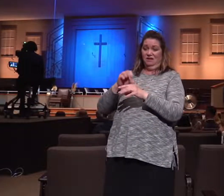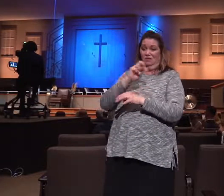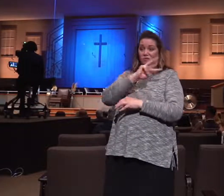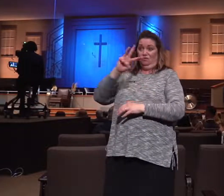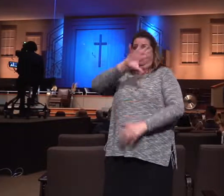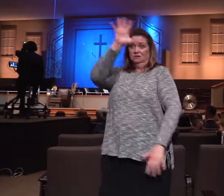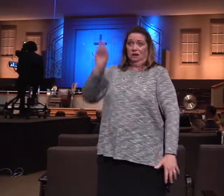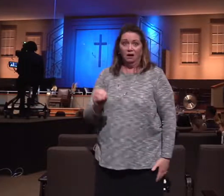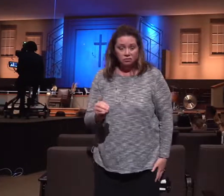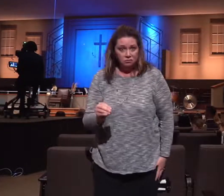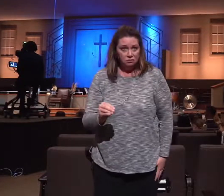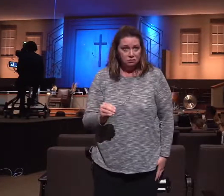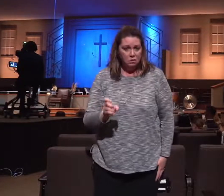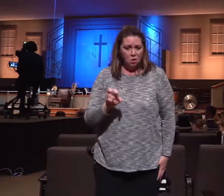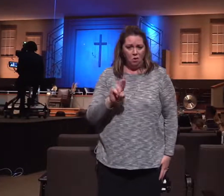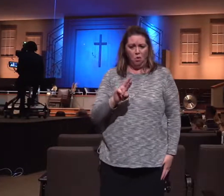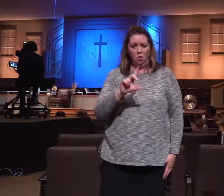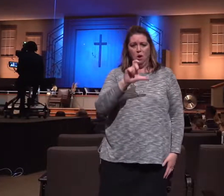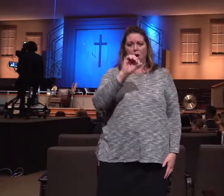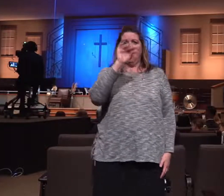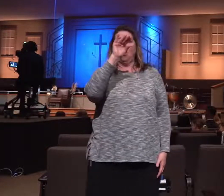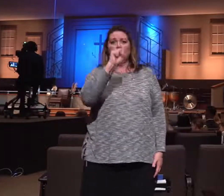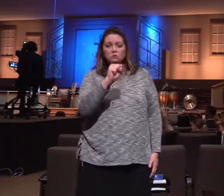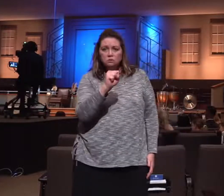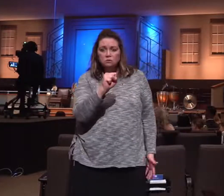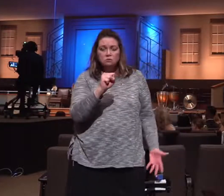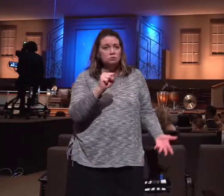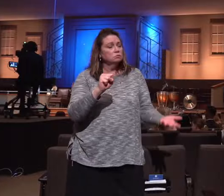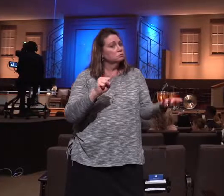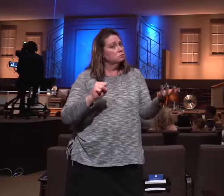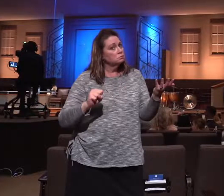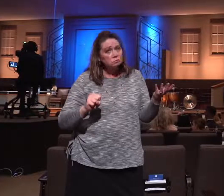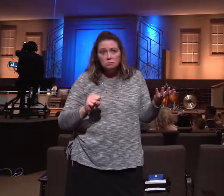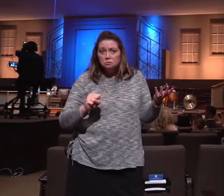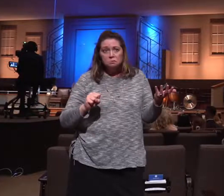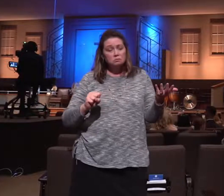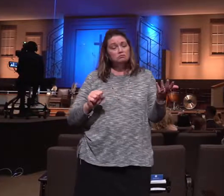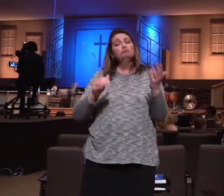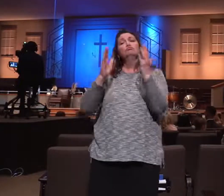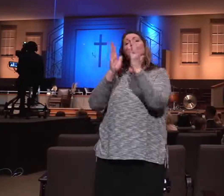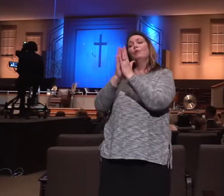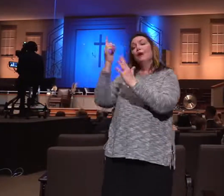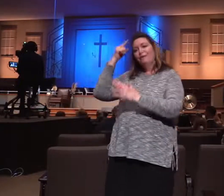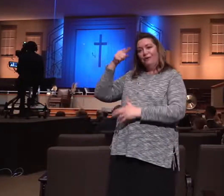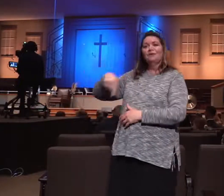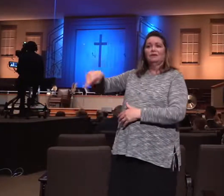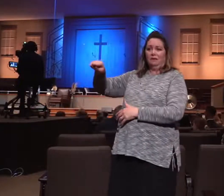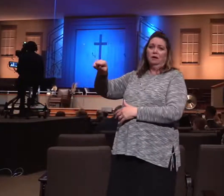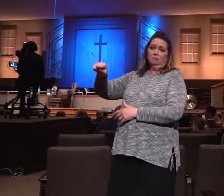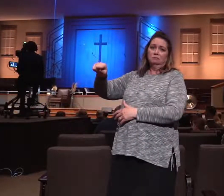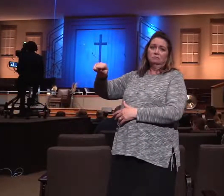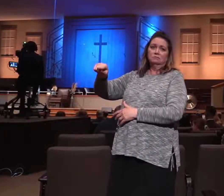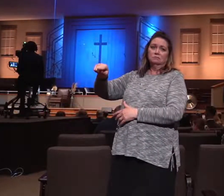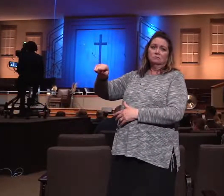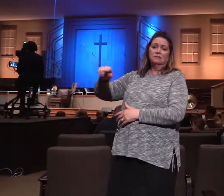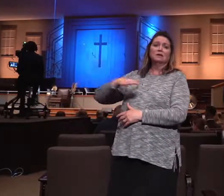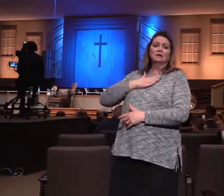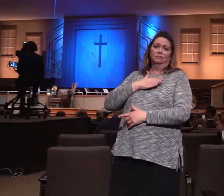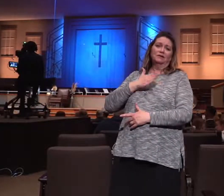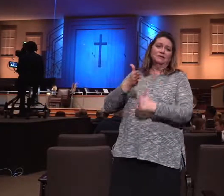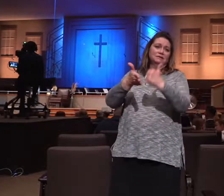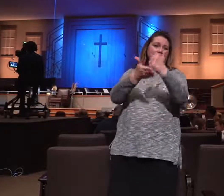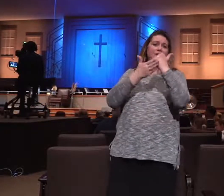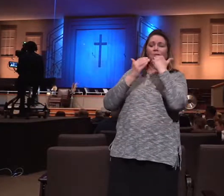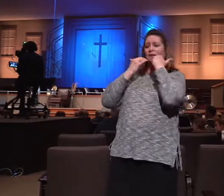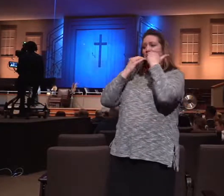them and love them through Bible college, because they're going to do a great work for God on the mission field themselves. So would you thank them again